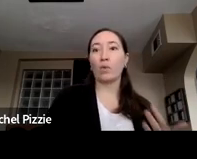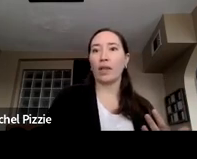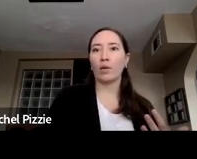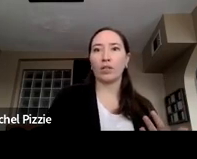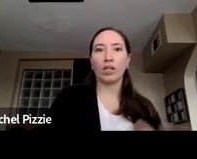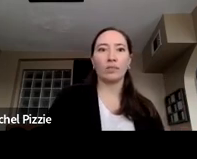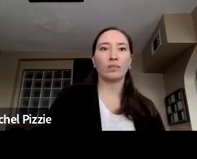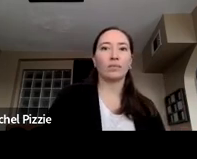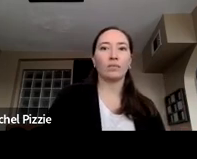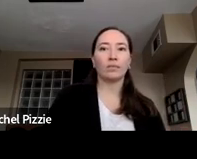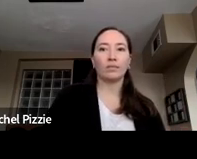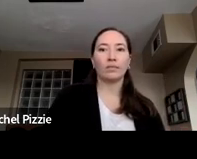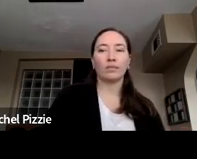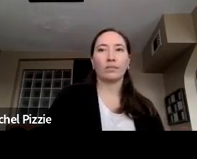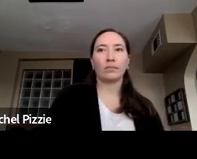person for that question.